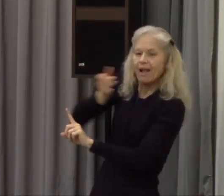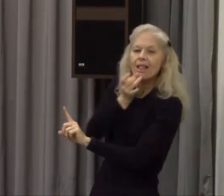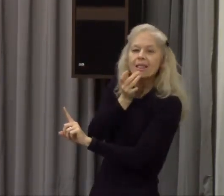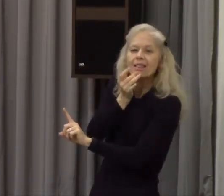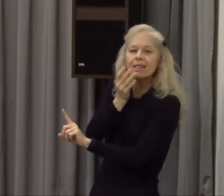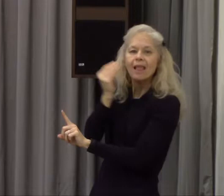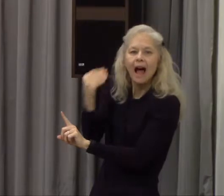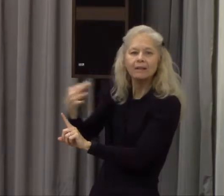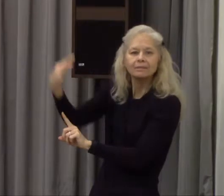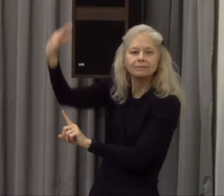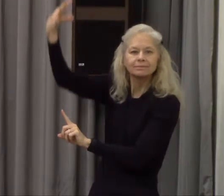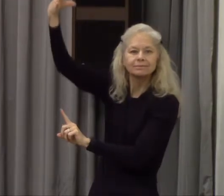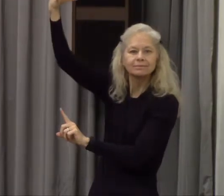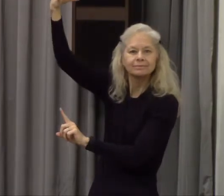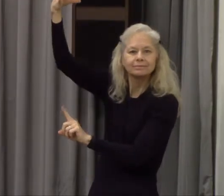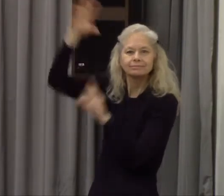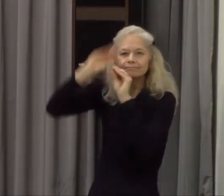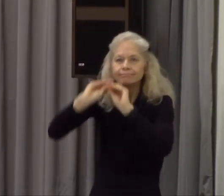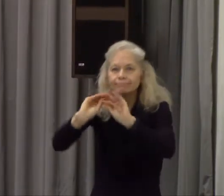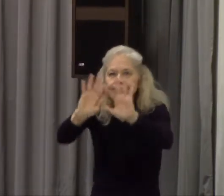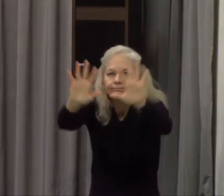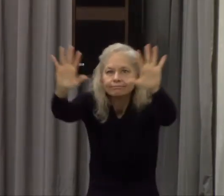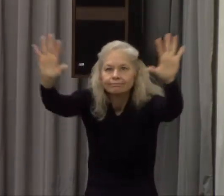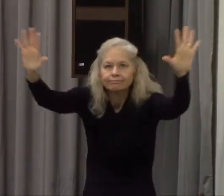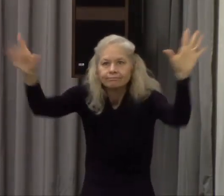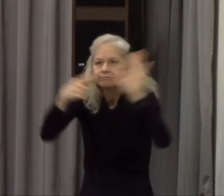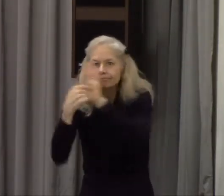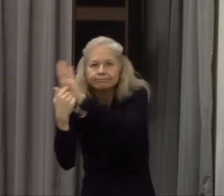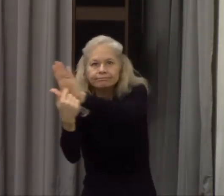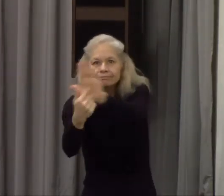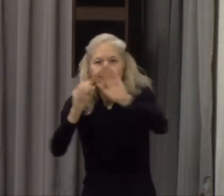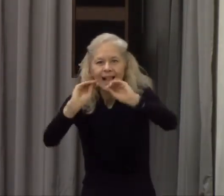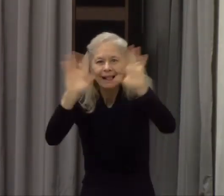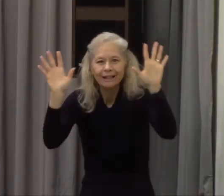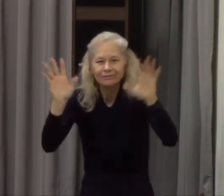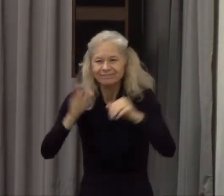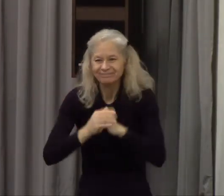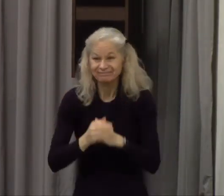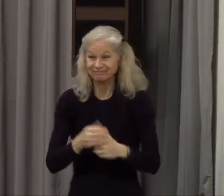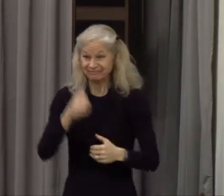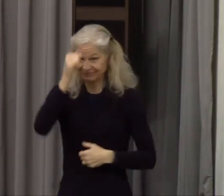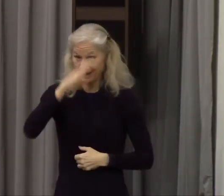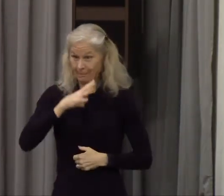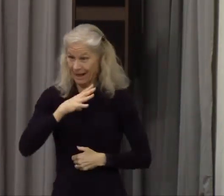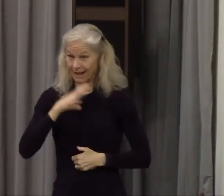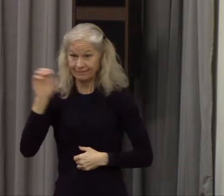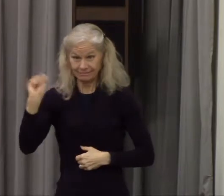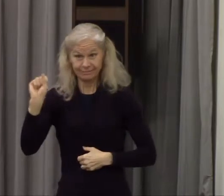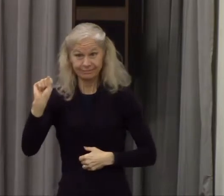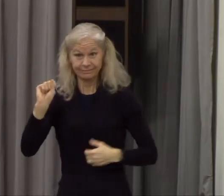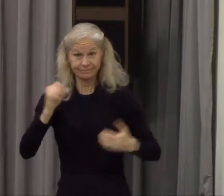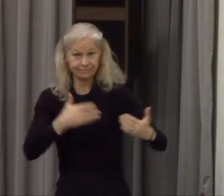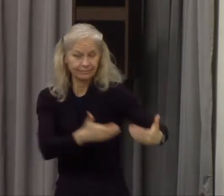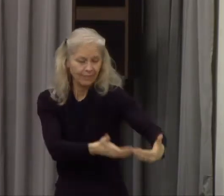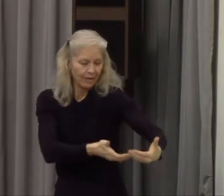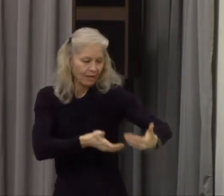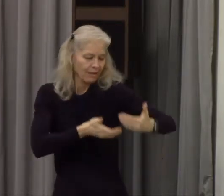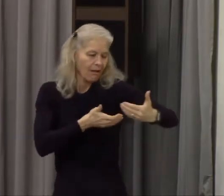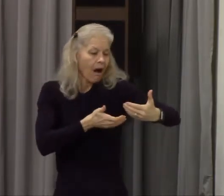Simeon says in verse 30, "Mine eyes have seen thy salvation." Verse 32, "He's a